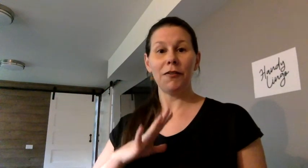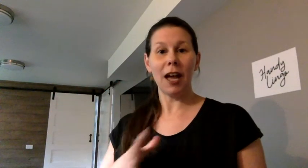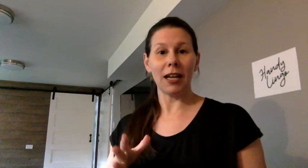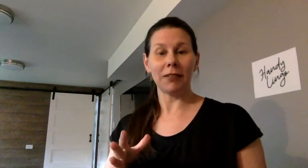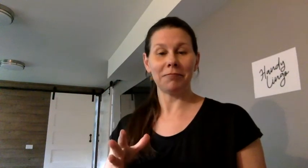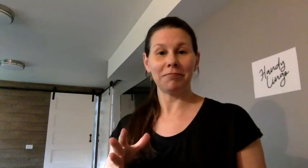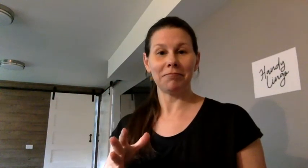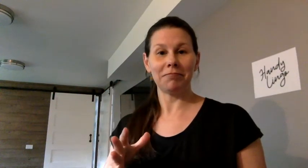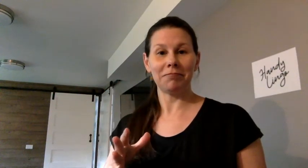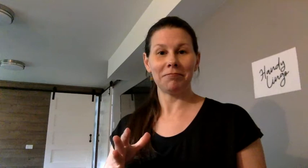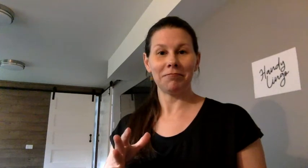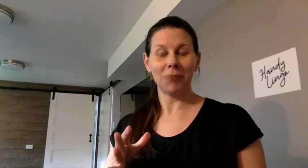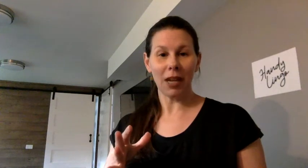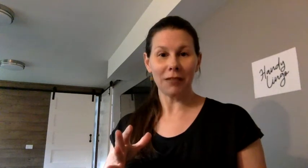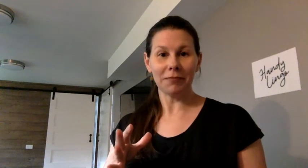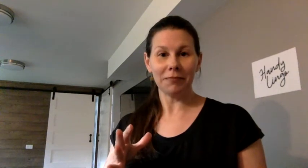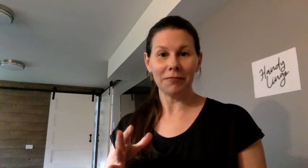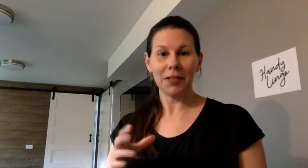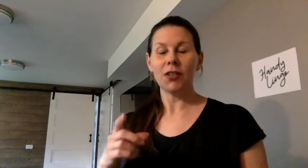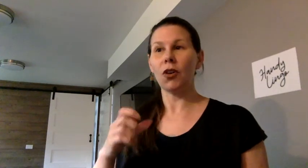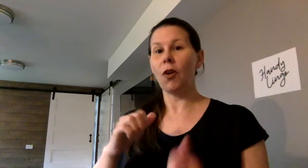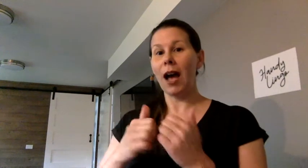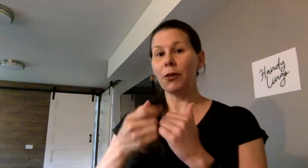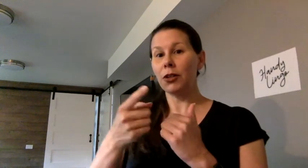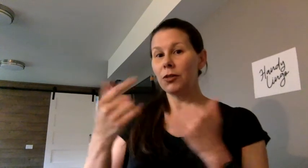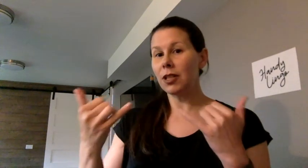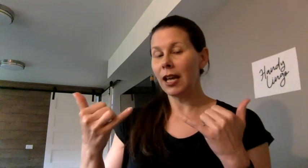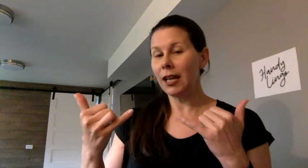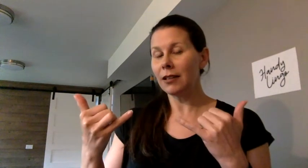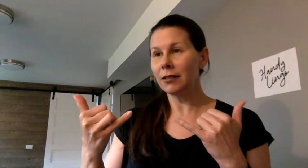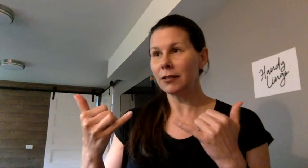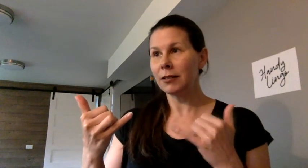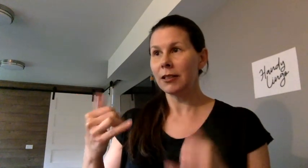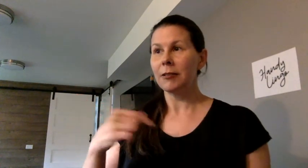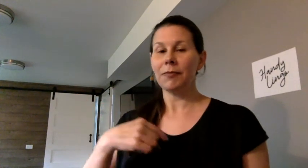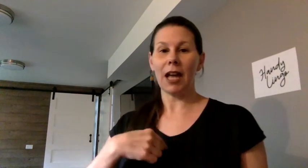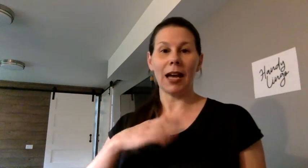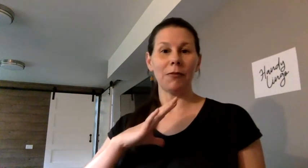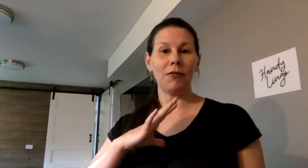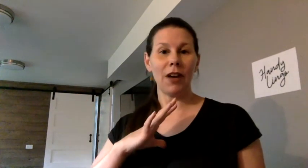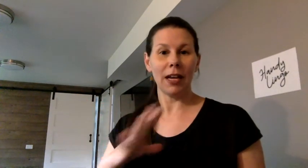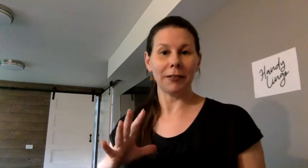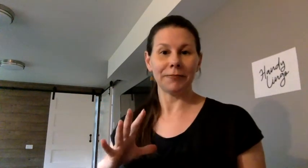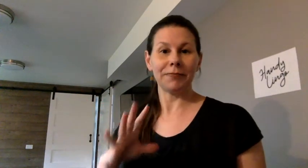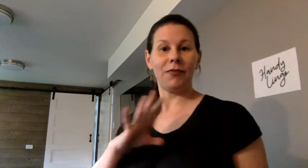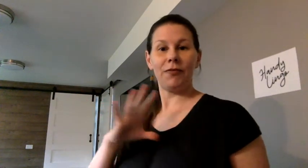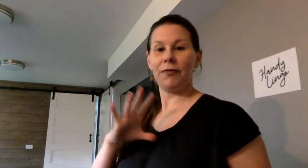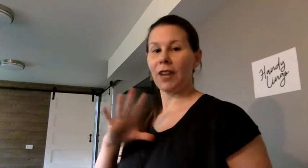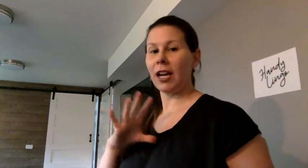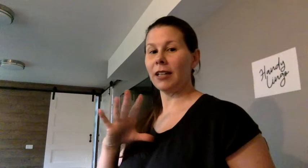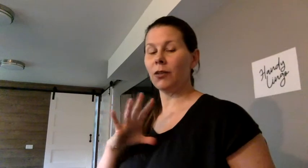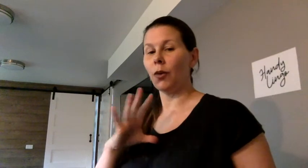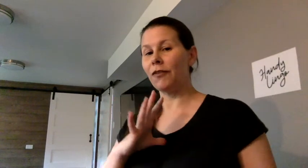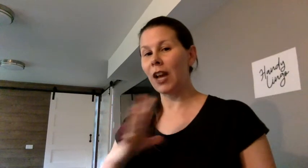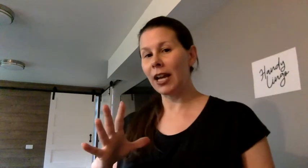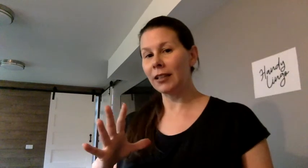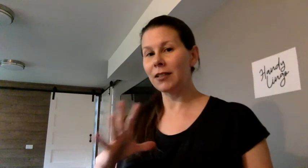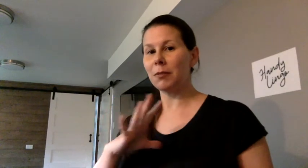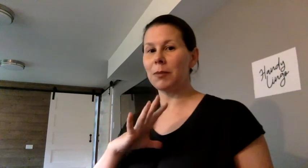fine, right? So how are you today? I'm fine. Fine or fine. Some people do